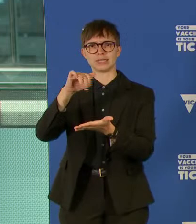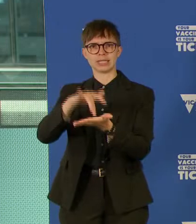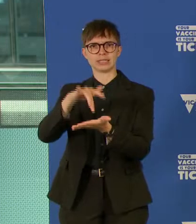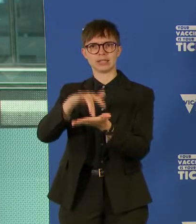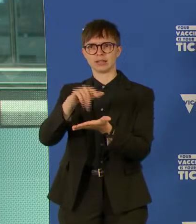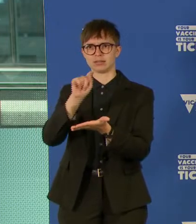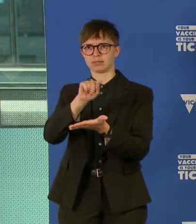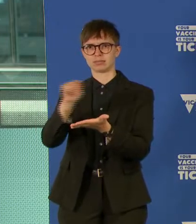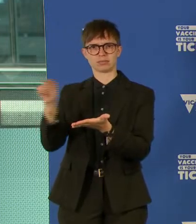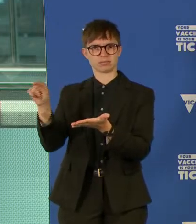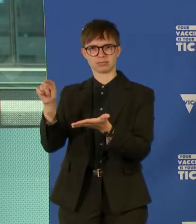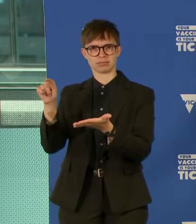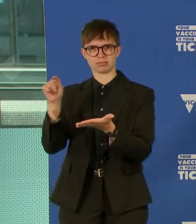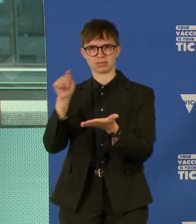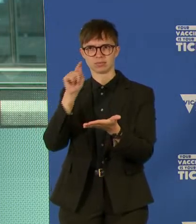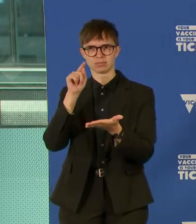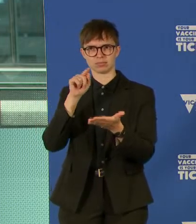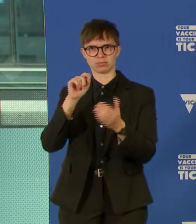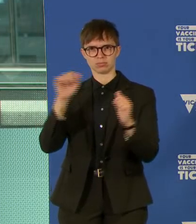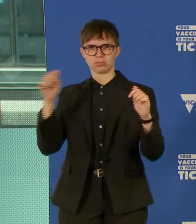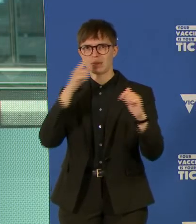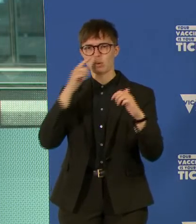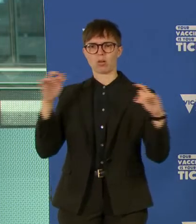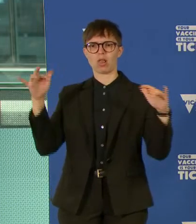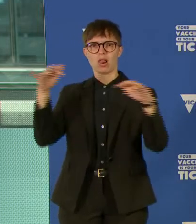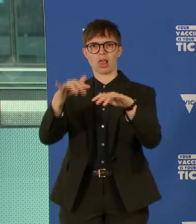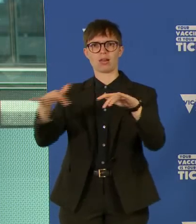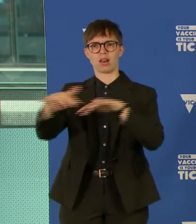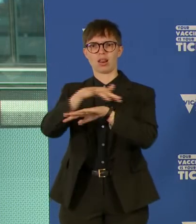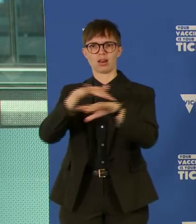gave advice to National Cabinet on that, and so that's a